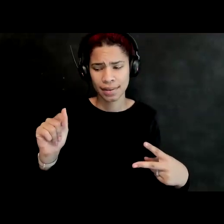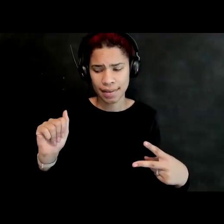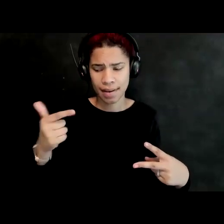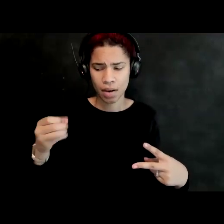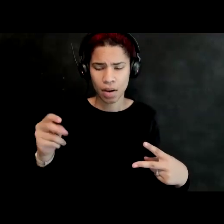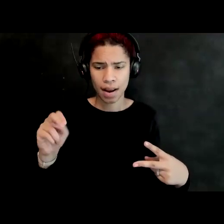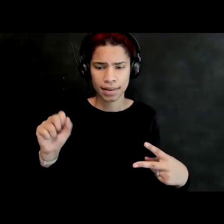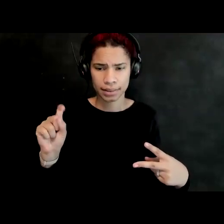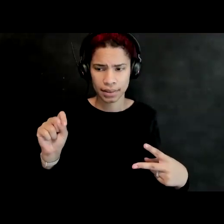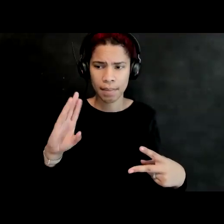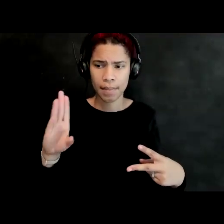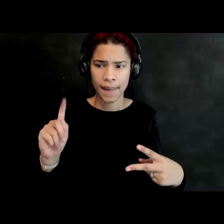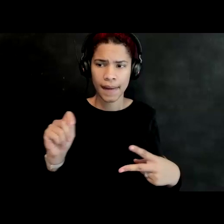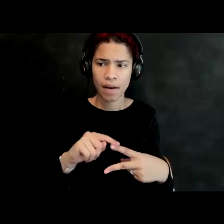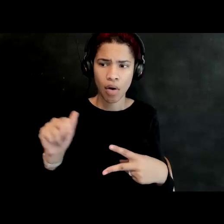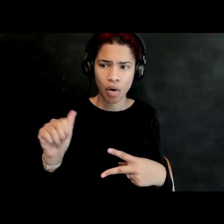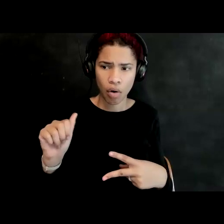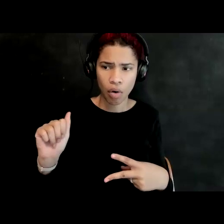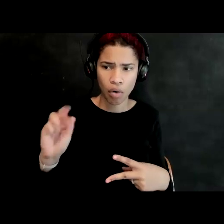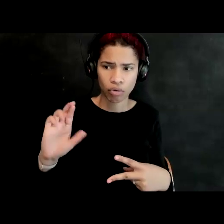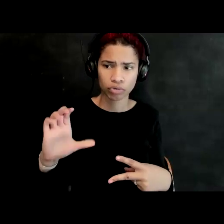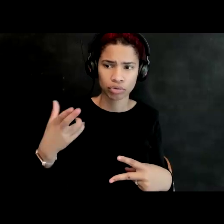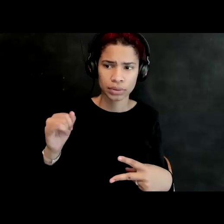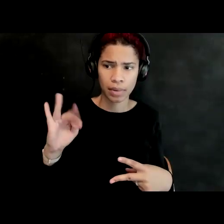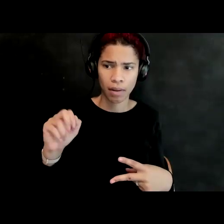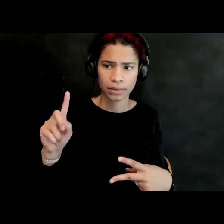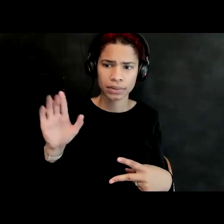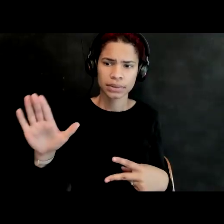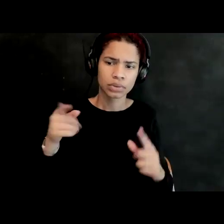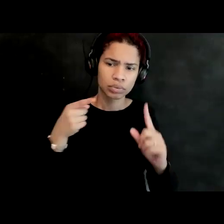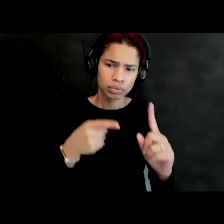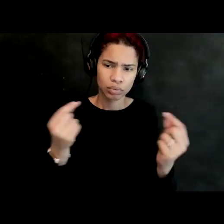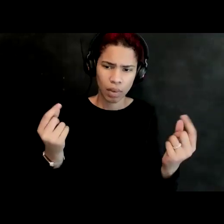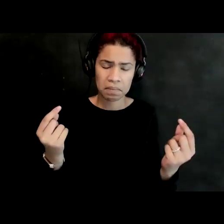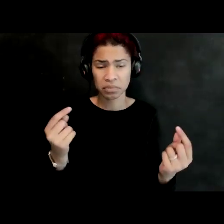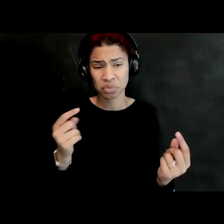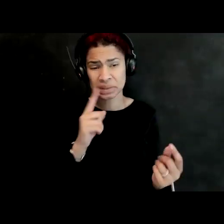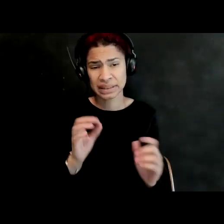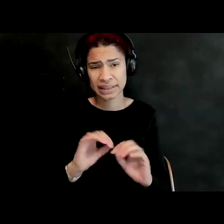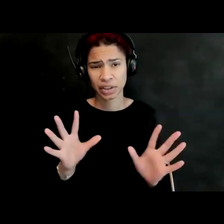Archibald, what's his objective? His objective is pretty clear. What is that?